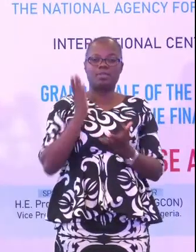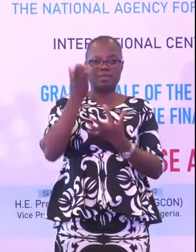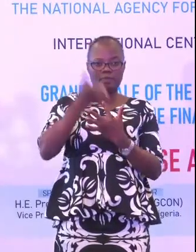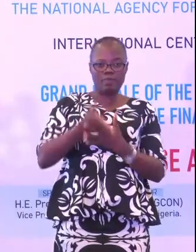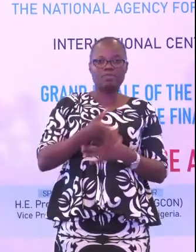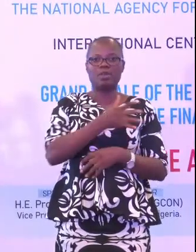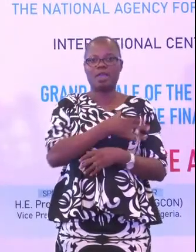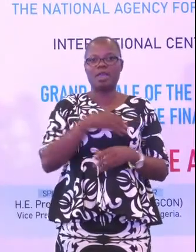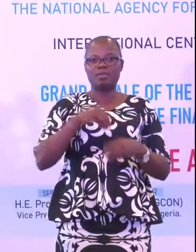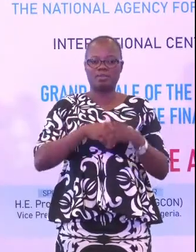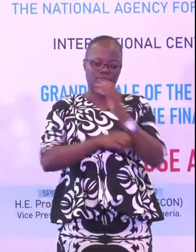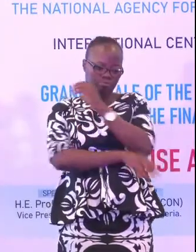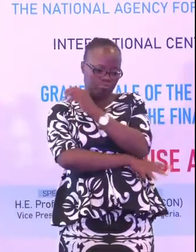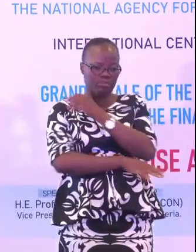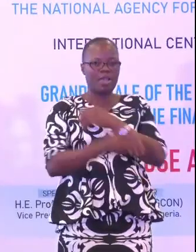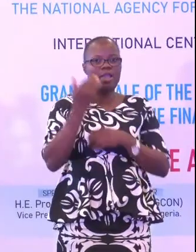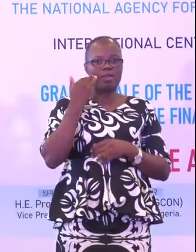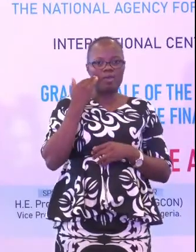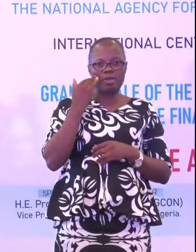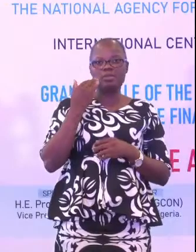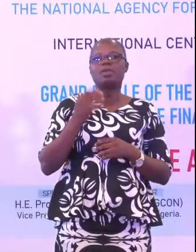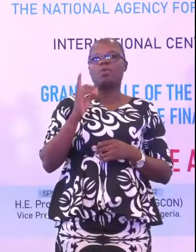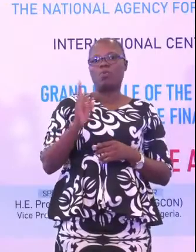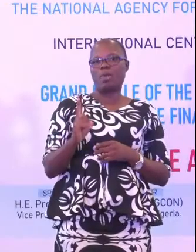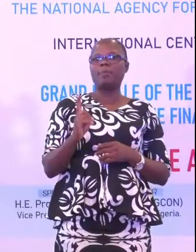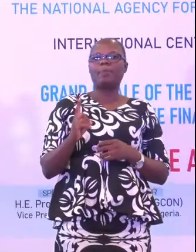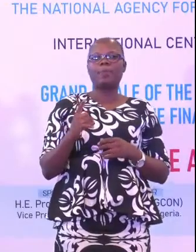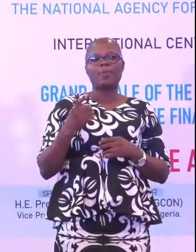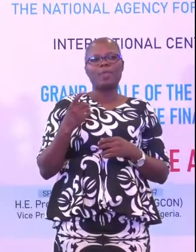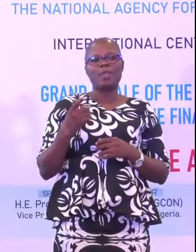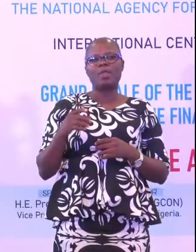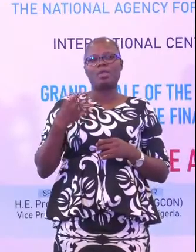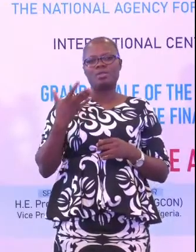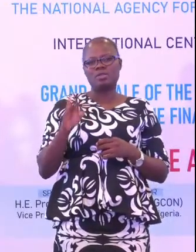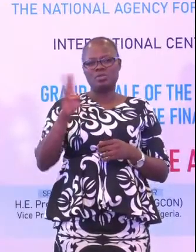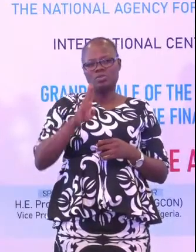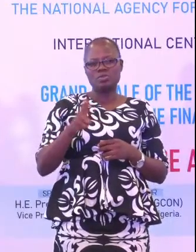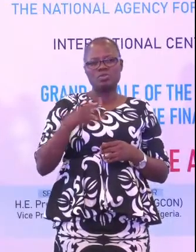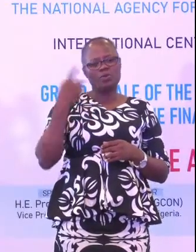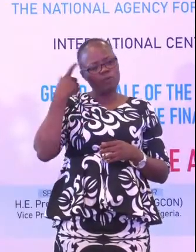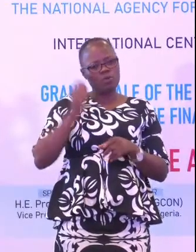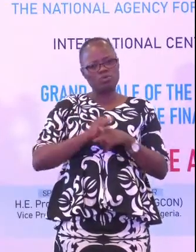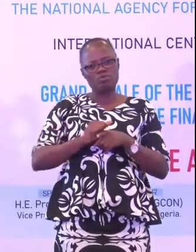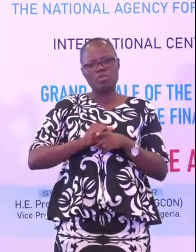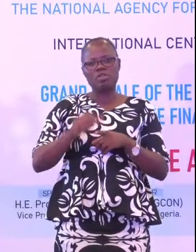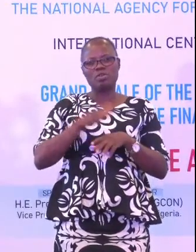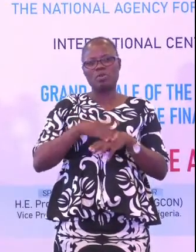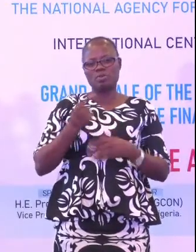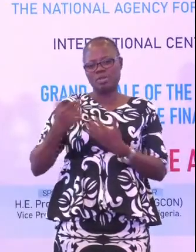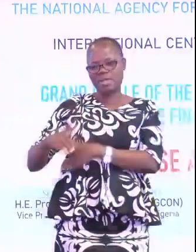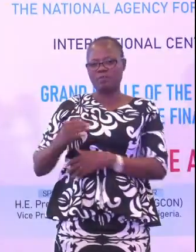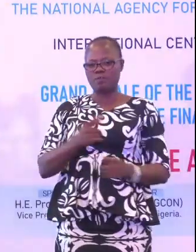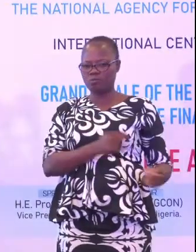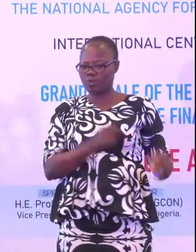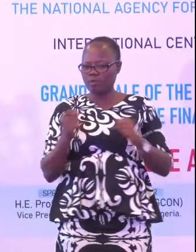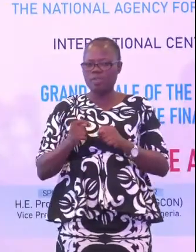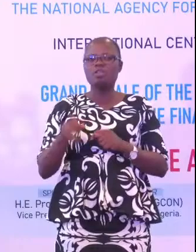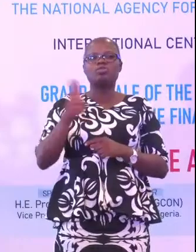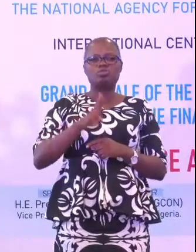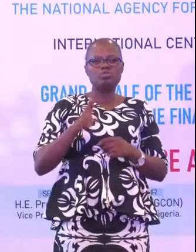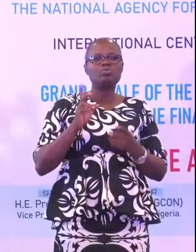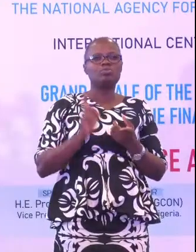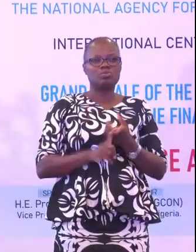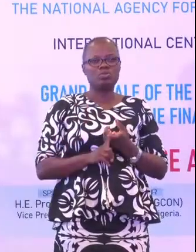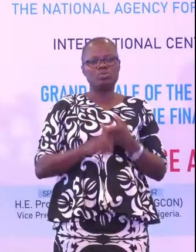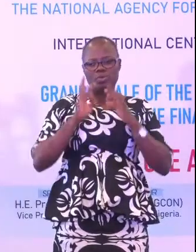and grassroots awareness. One attendee of USAID-supported training on the signs of trafficking used her new